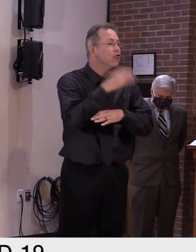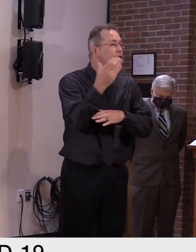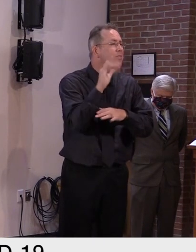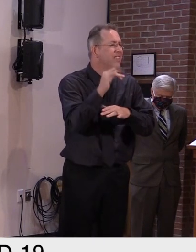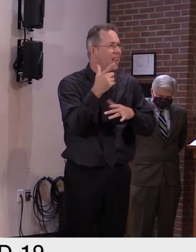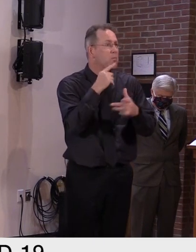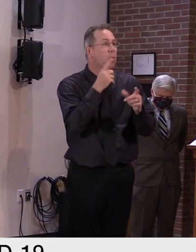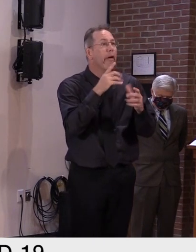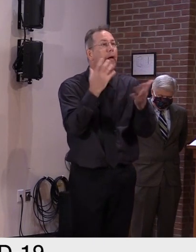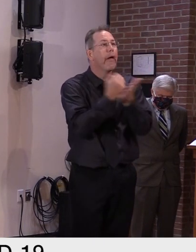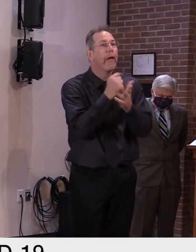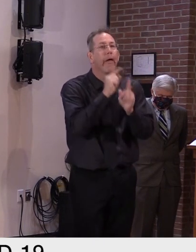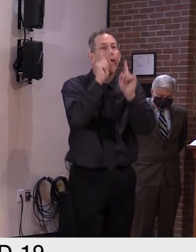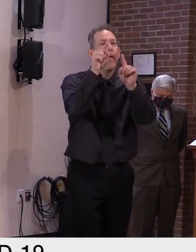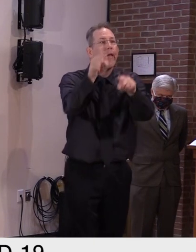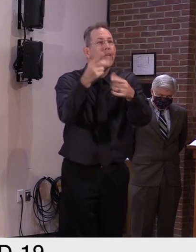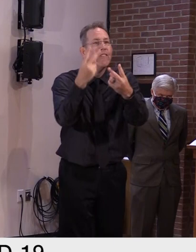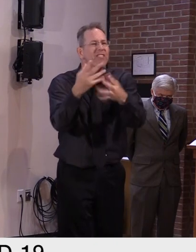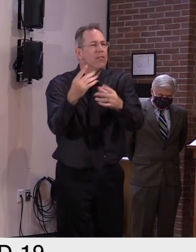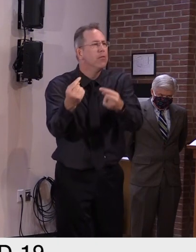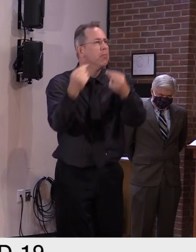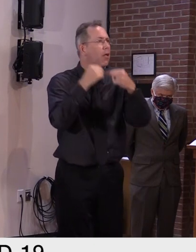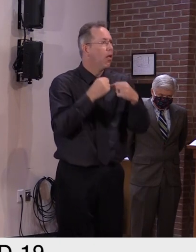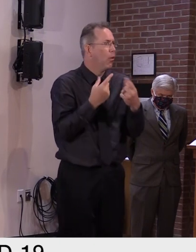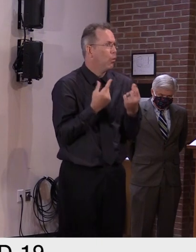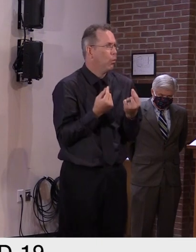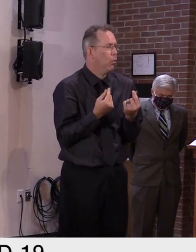So there wouldn't be any actual guidance being sent out to the school?